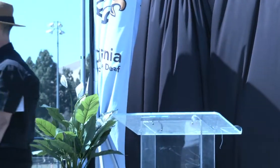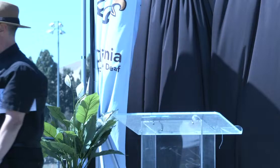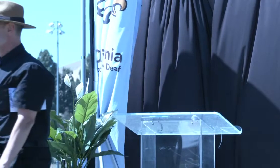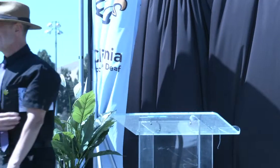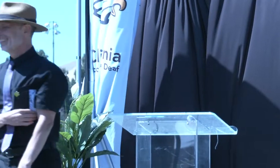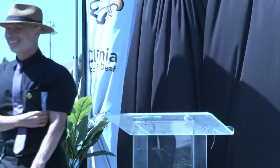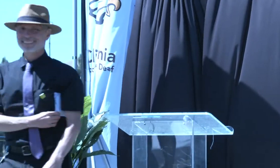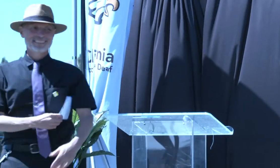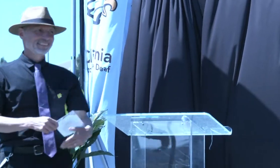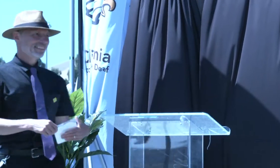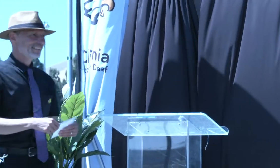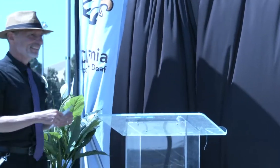And thank you, Jeffrey.